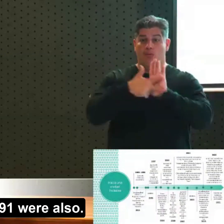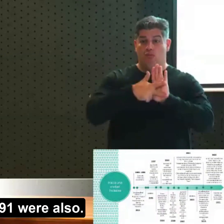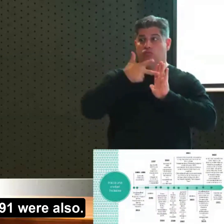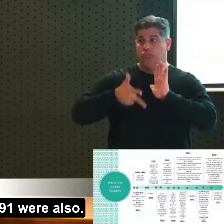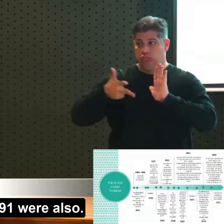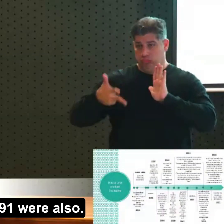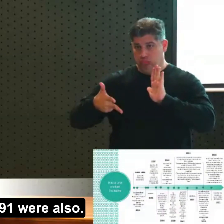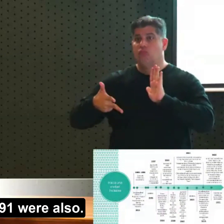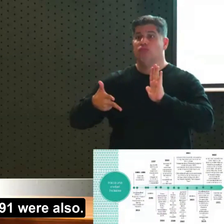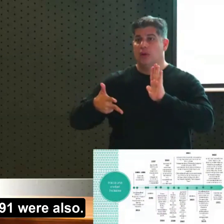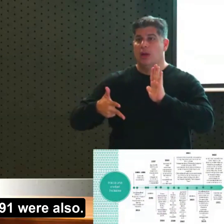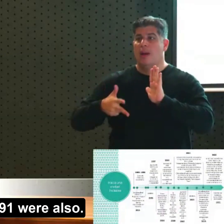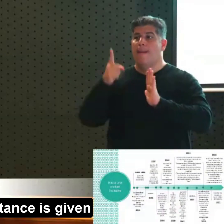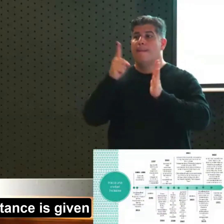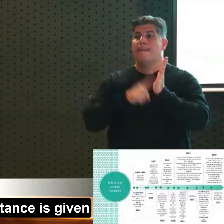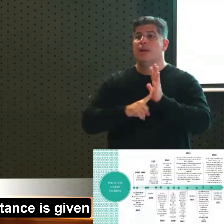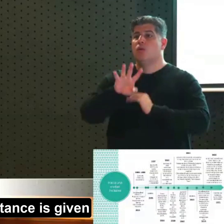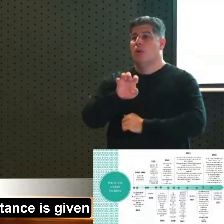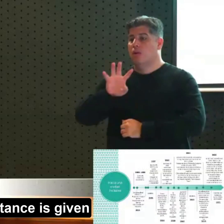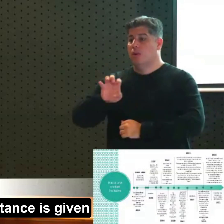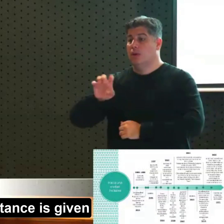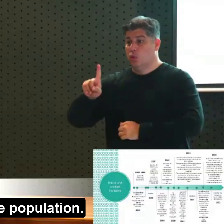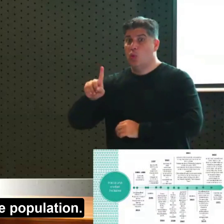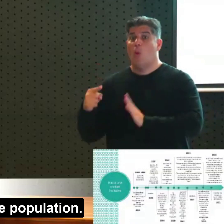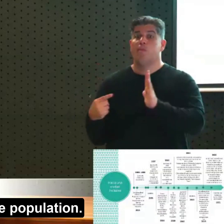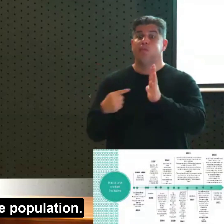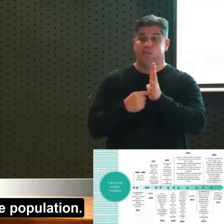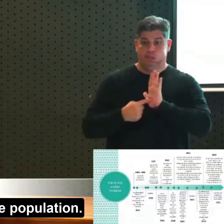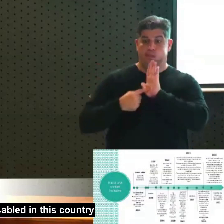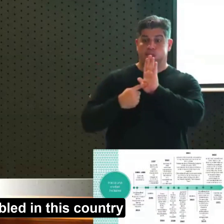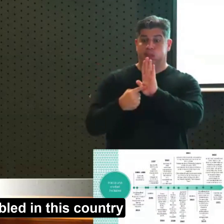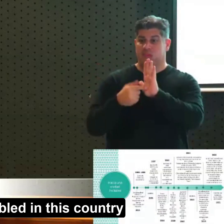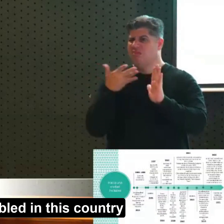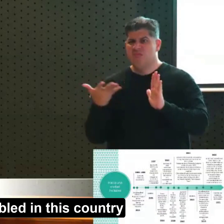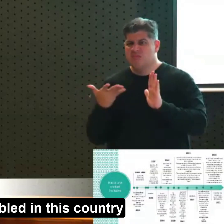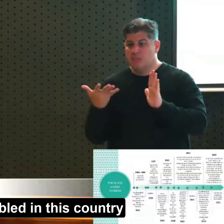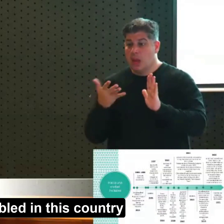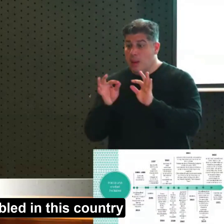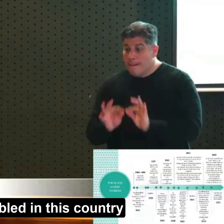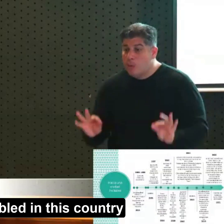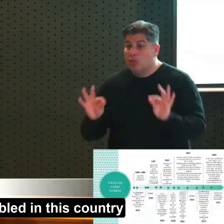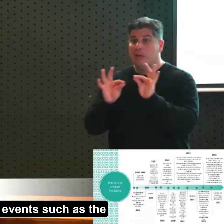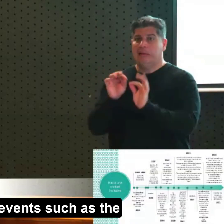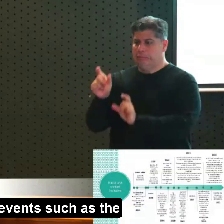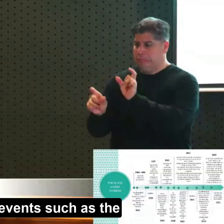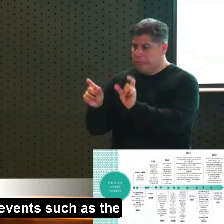in 1991, where also importance is given to the population that's disabled in this